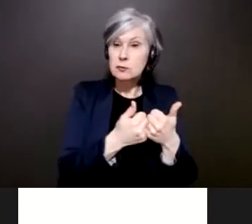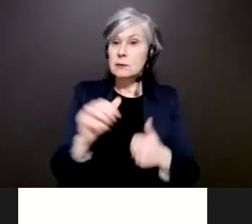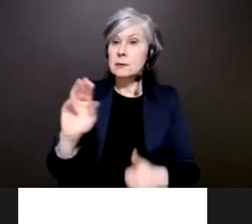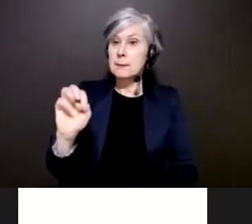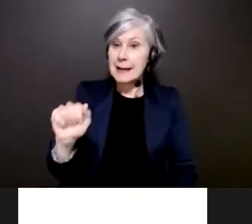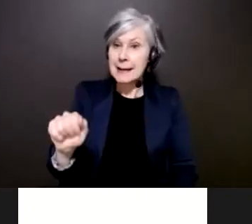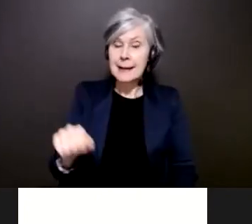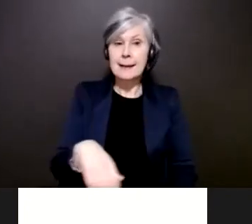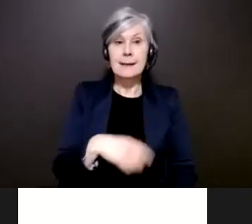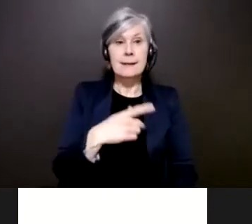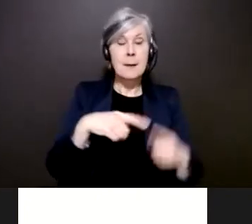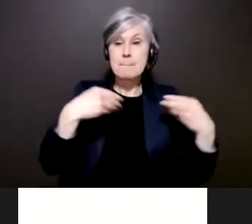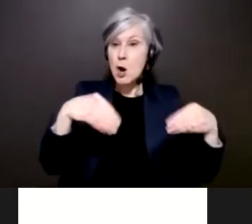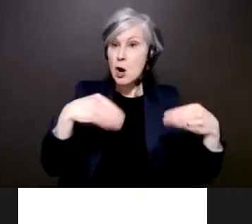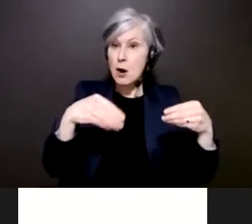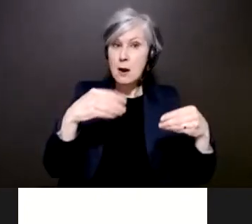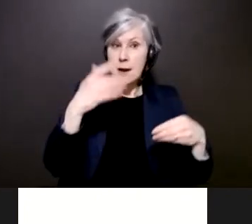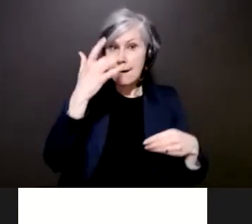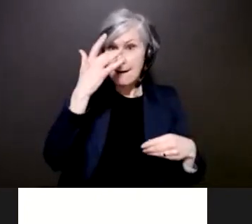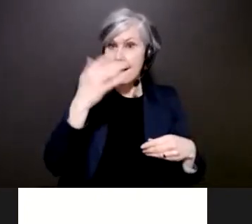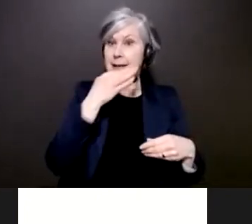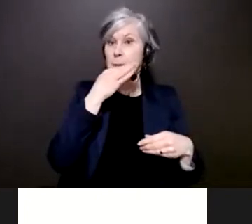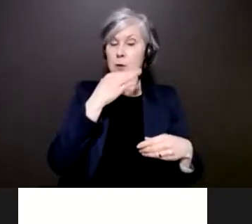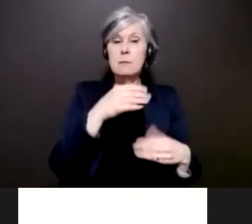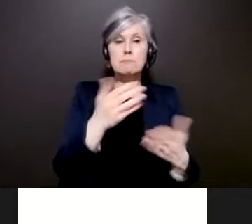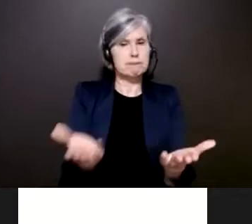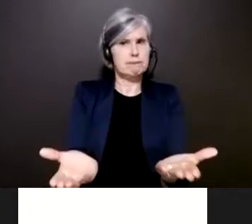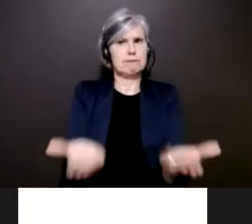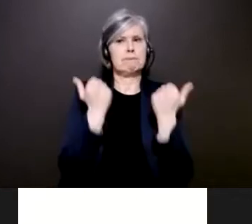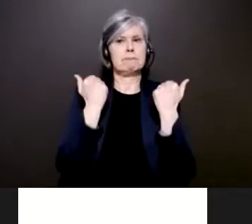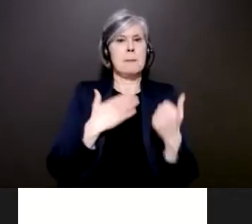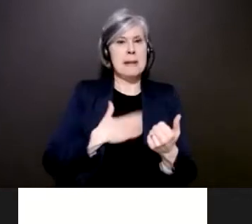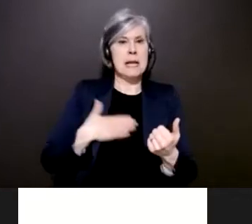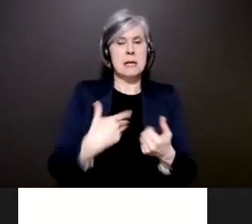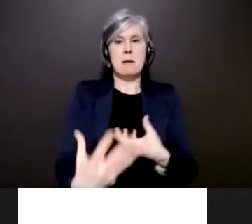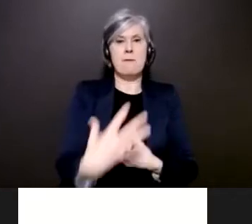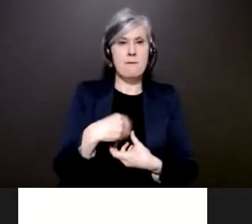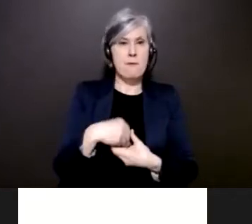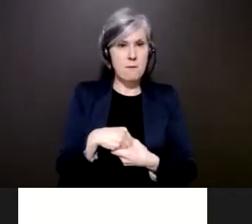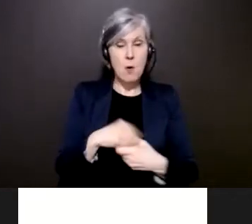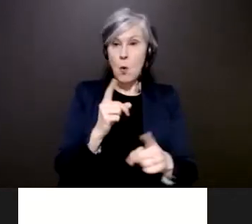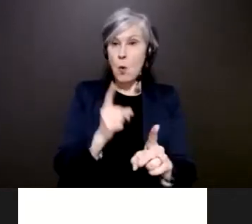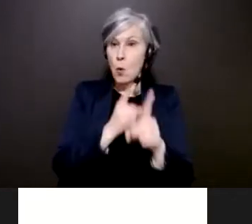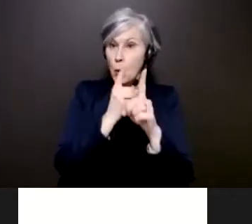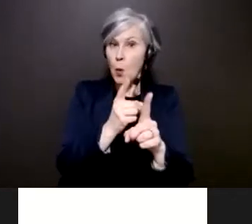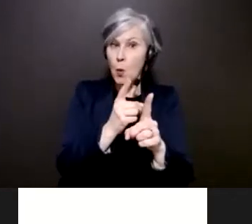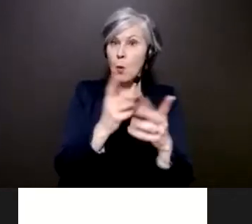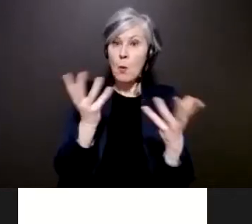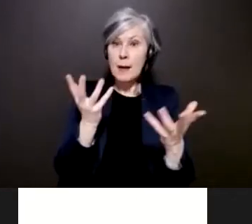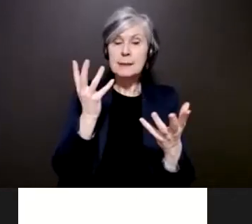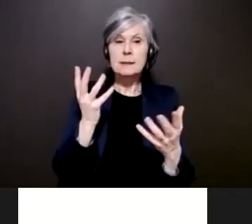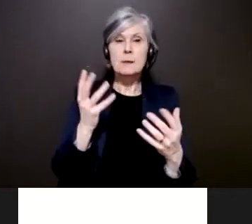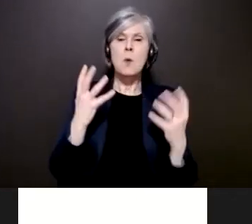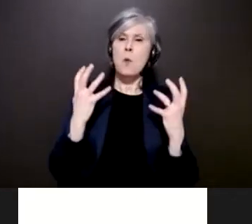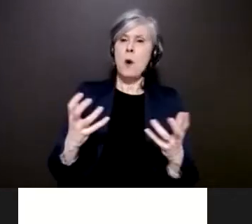specialists are being called upon to join us on this initiative. The goal of CAA is to firmly establish Canada's role